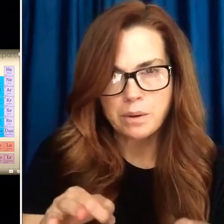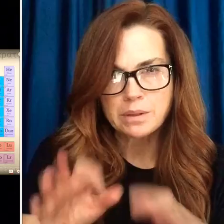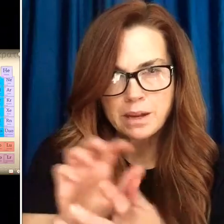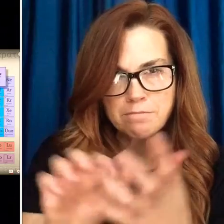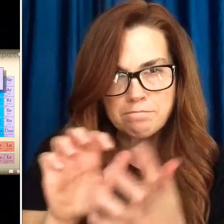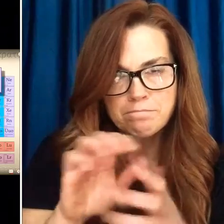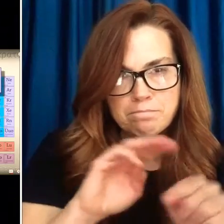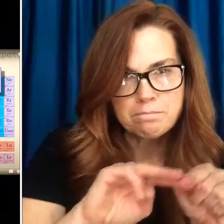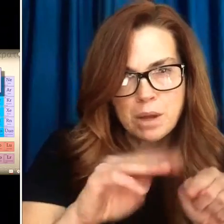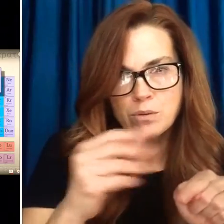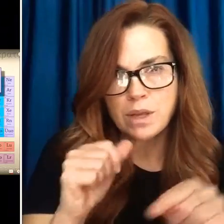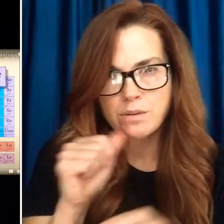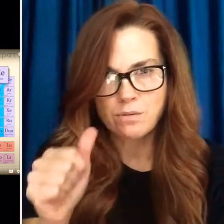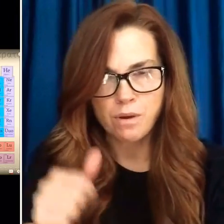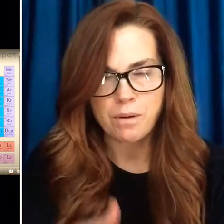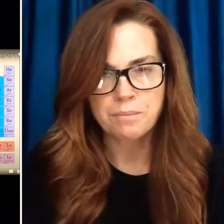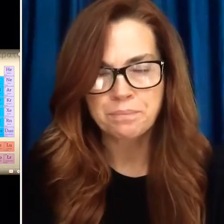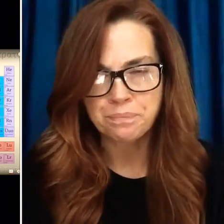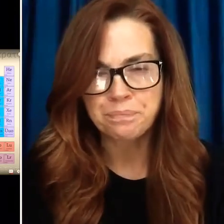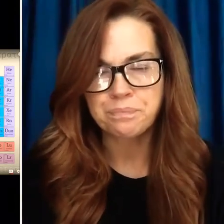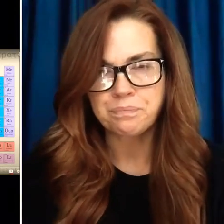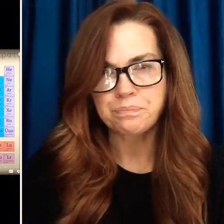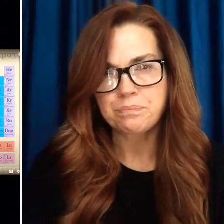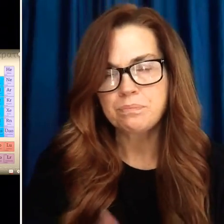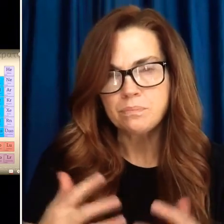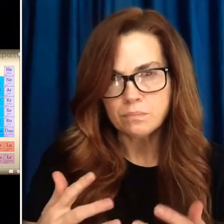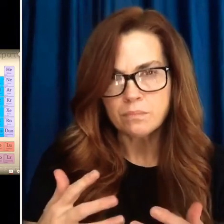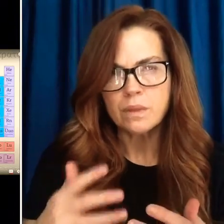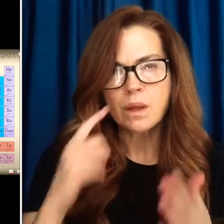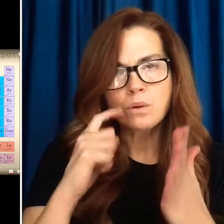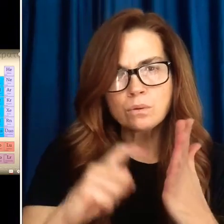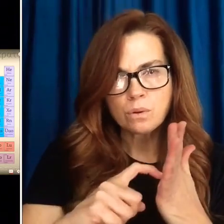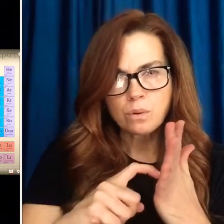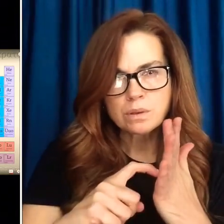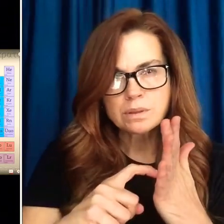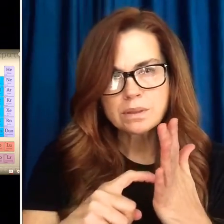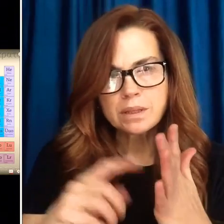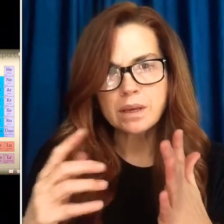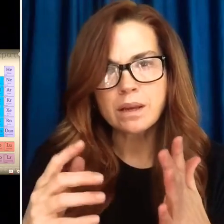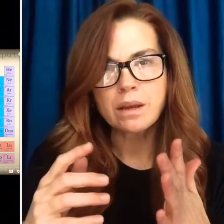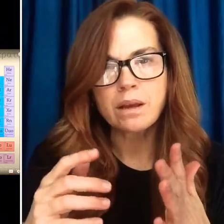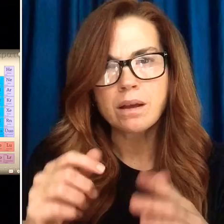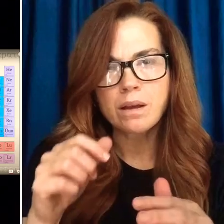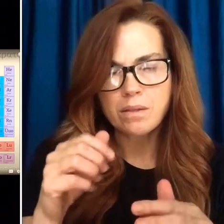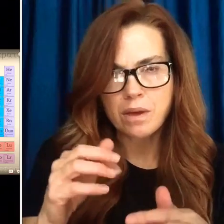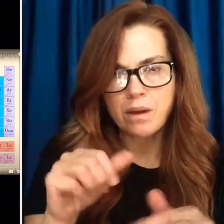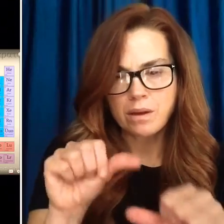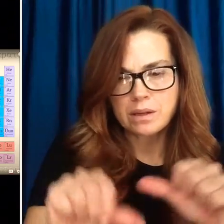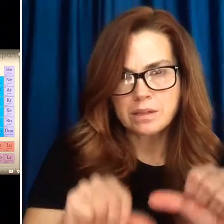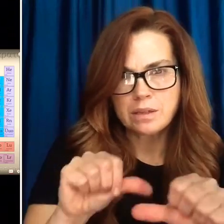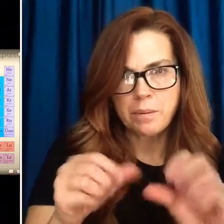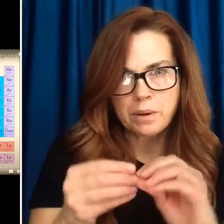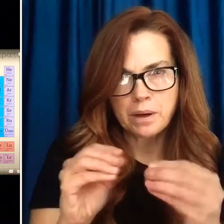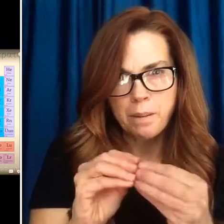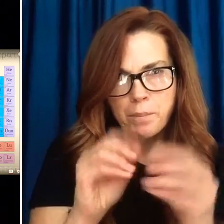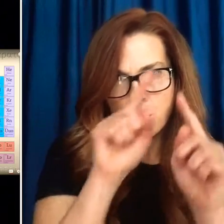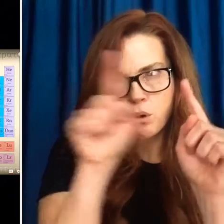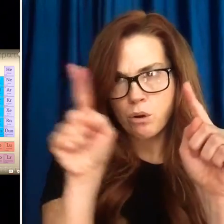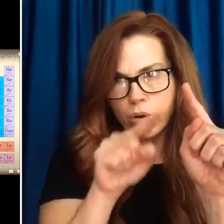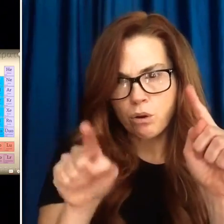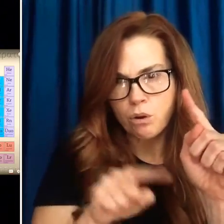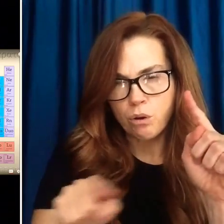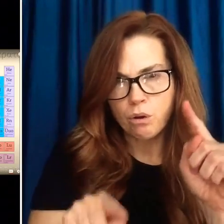the atoms are listed in order of increasing atomic number as you read the periodic table from left to right, top to